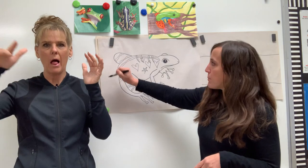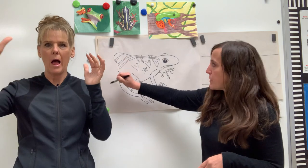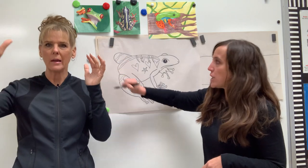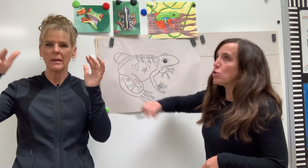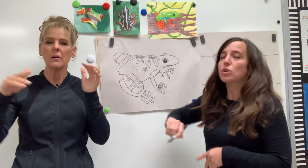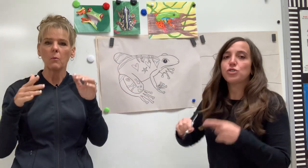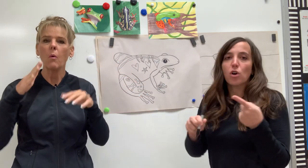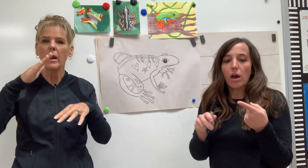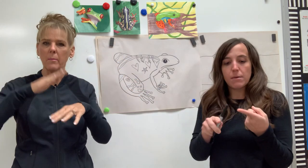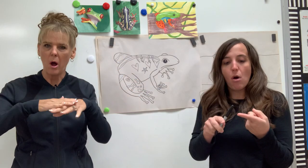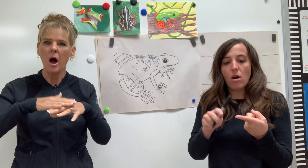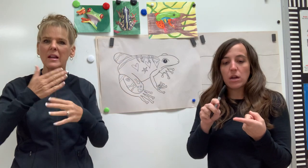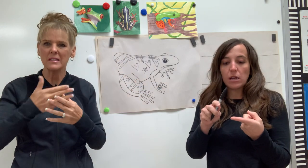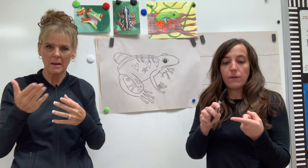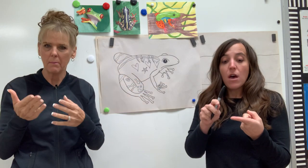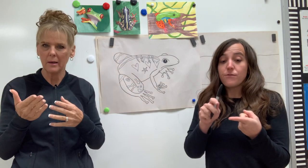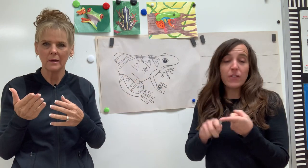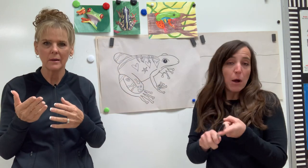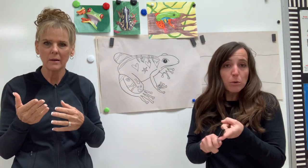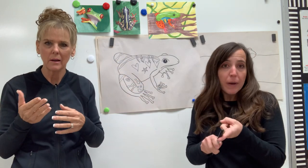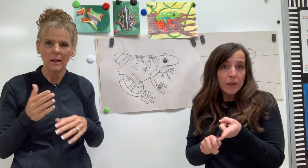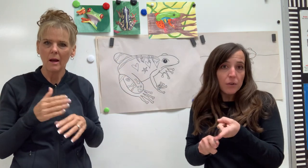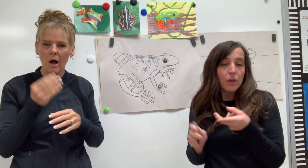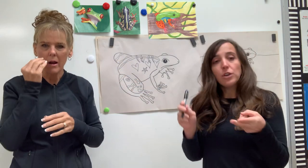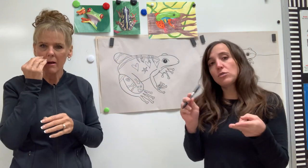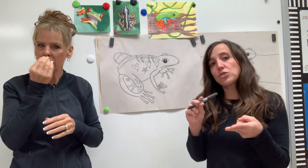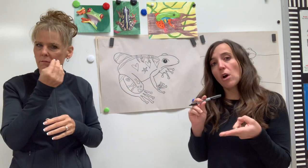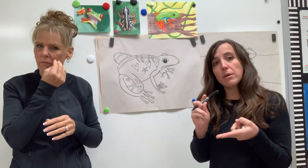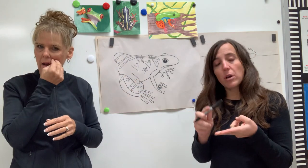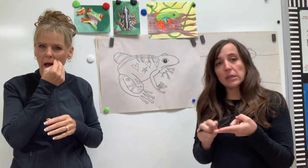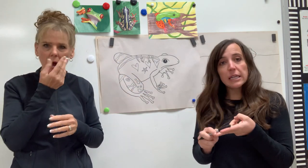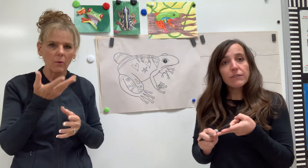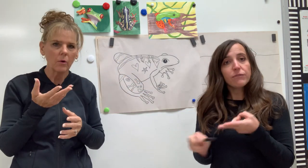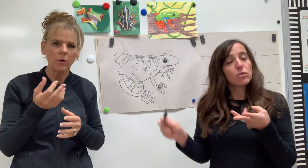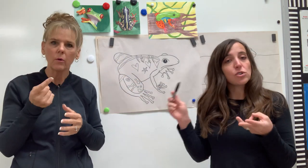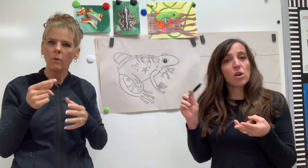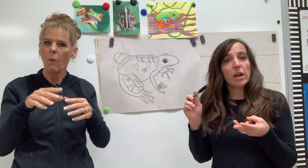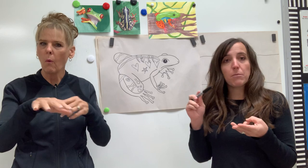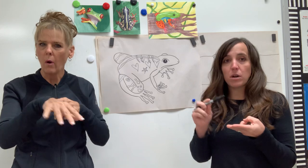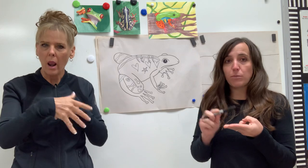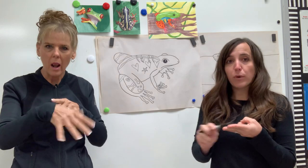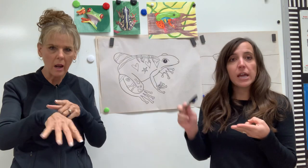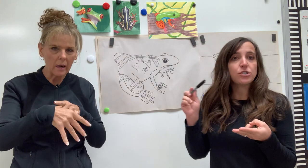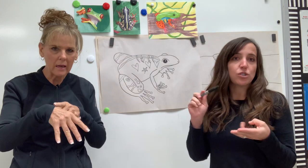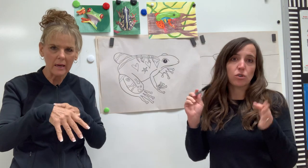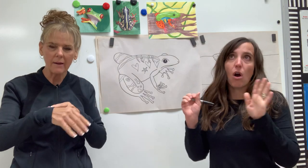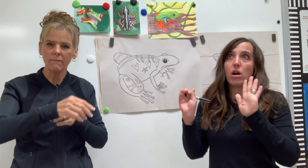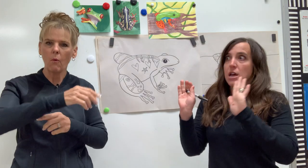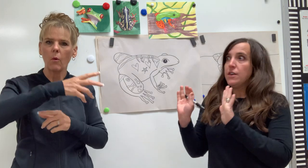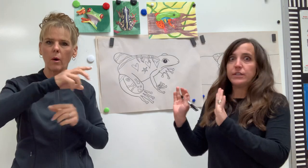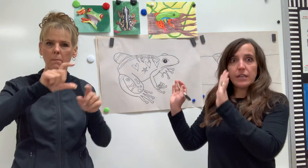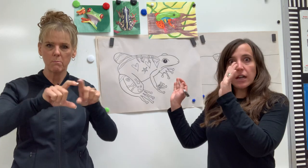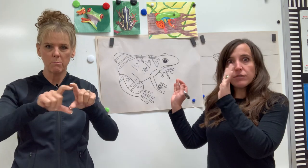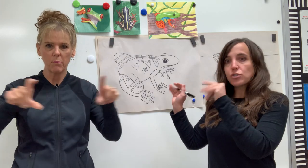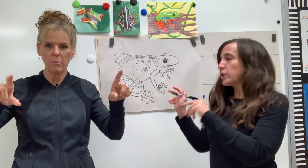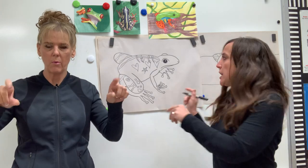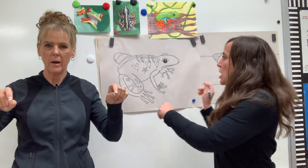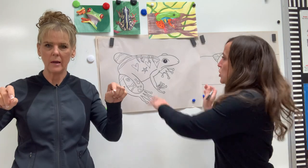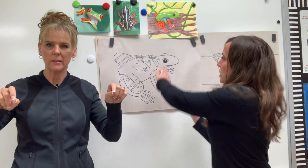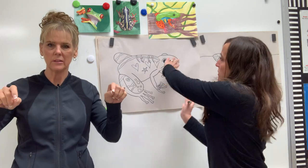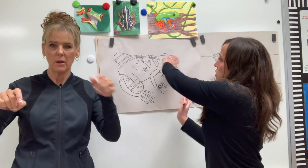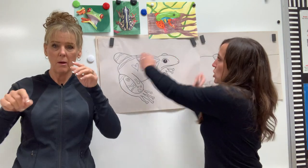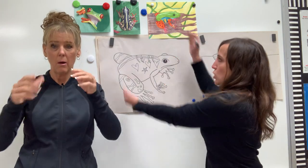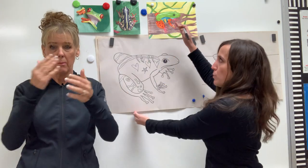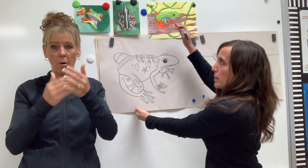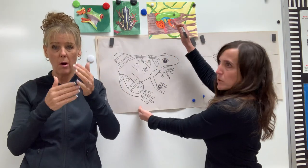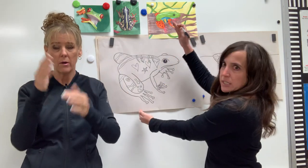on something. You could draw him on a flower petal. You could draw him on a leaf. You could draw him on a branch or on the side of a tree.